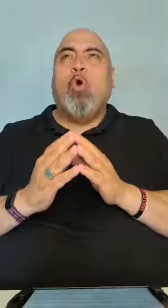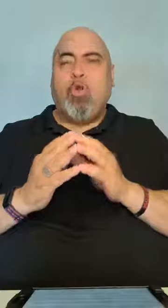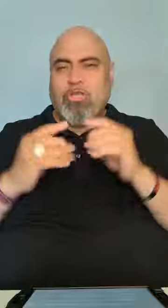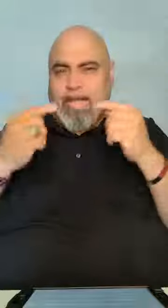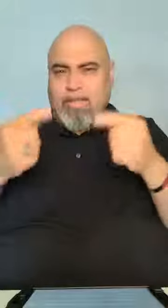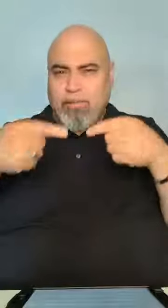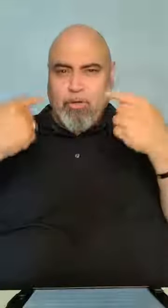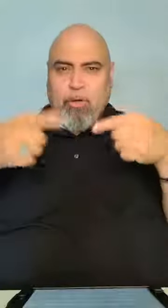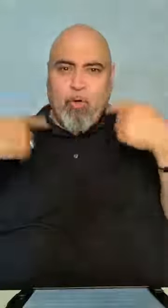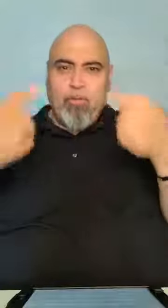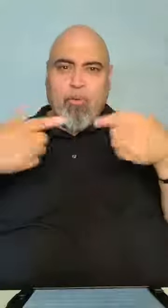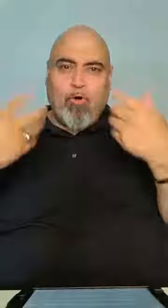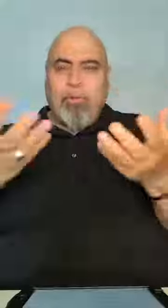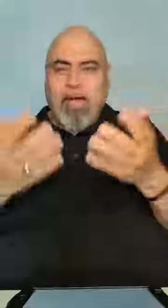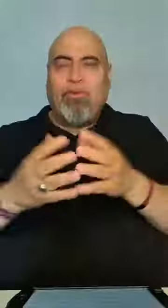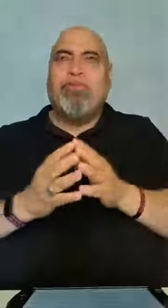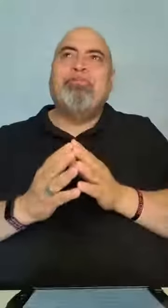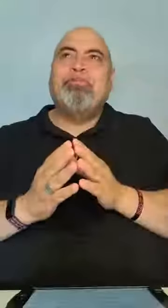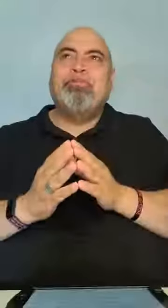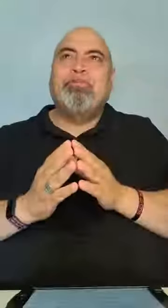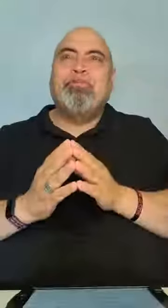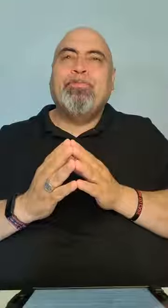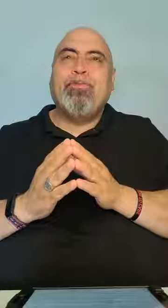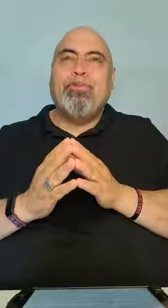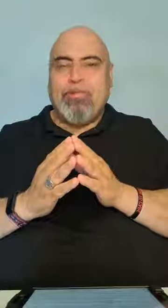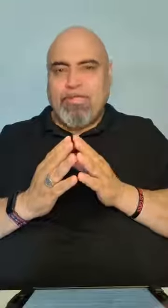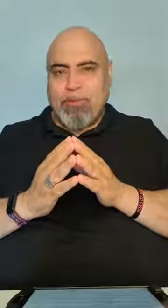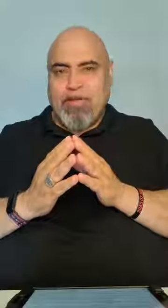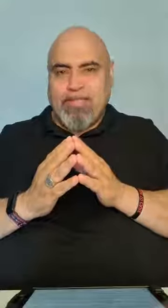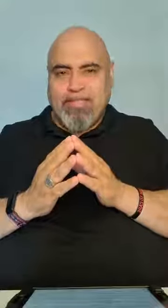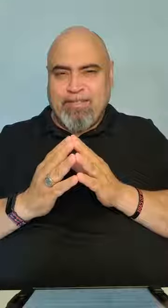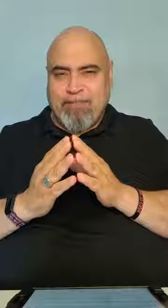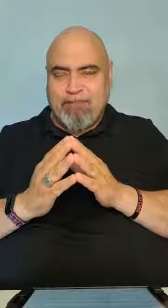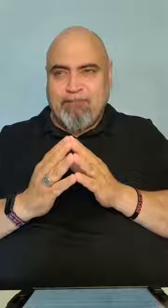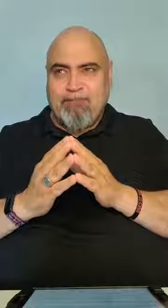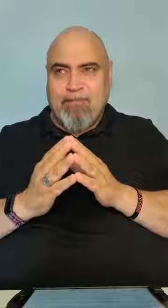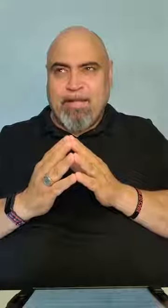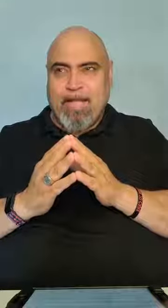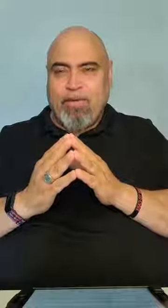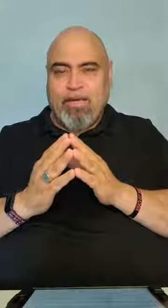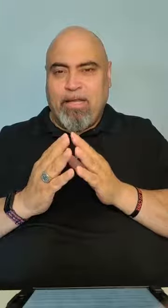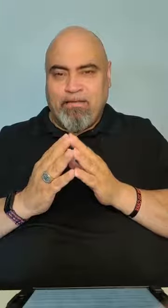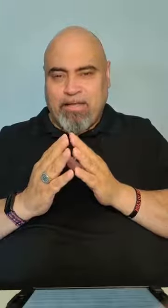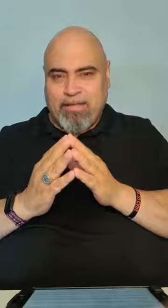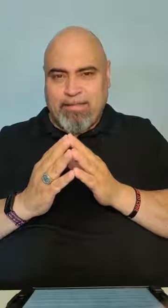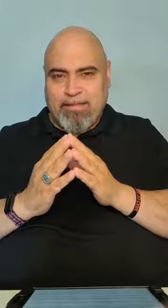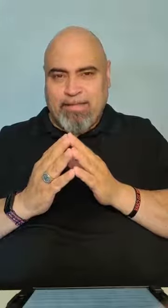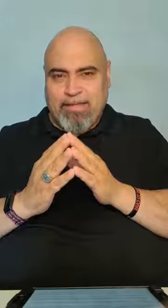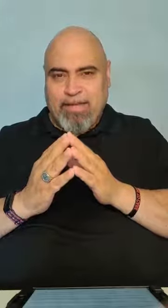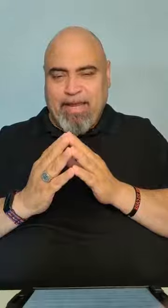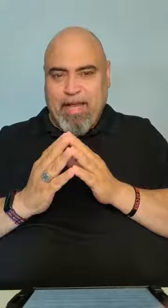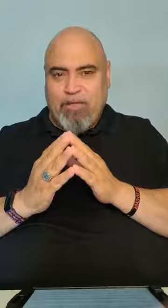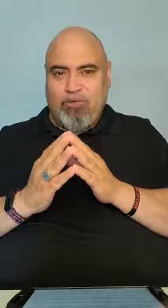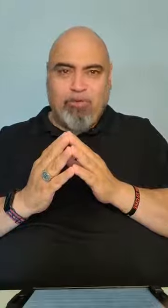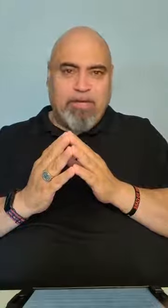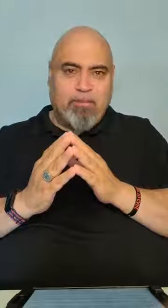Or to get them to know more about who Jesus was and how he loved and how he treated